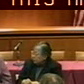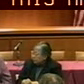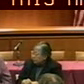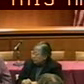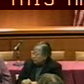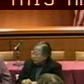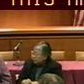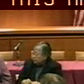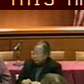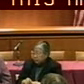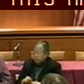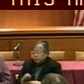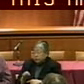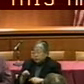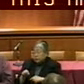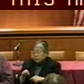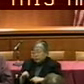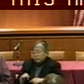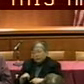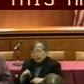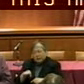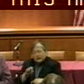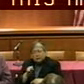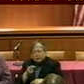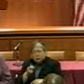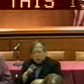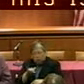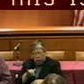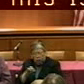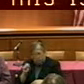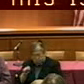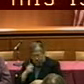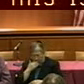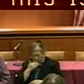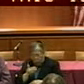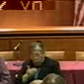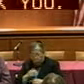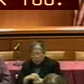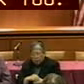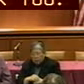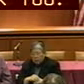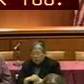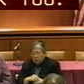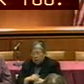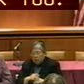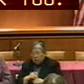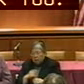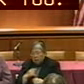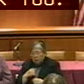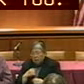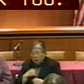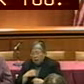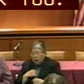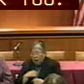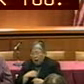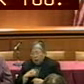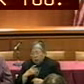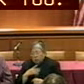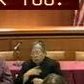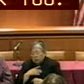then. This is Sherry. Yes, thank you. I would like to expand on the